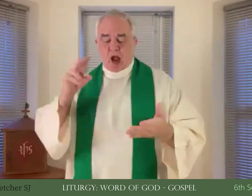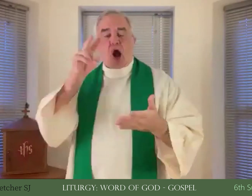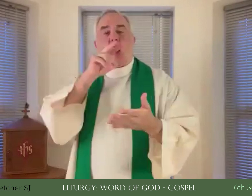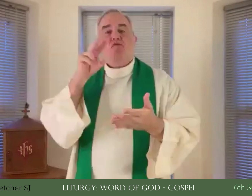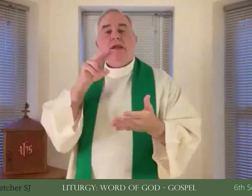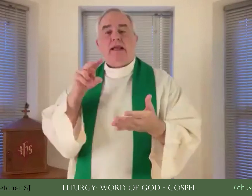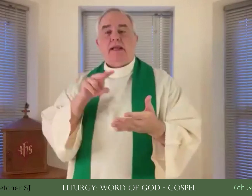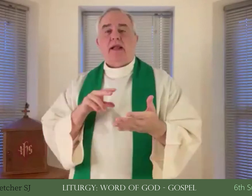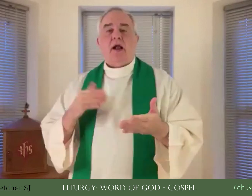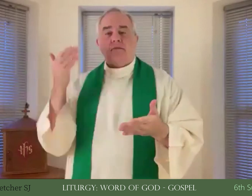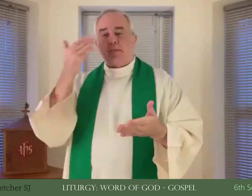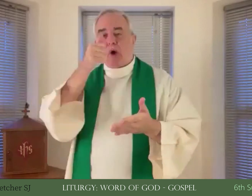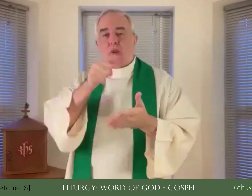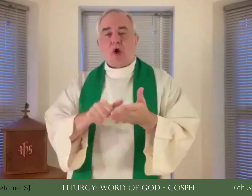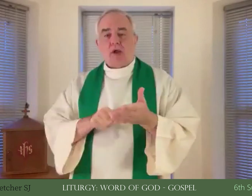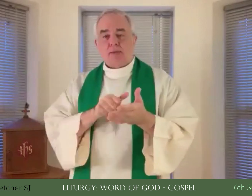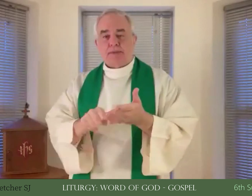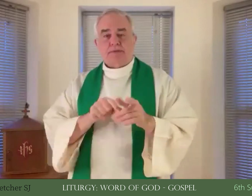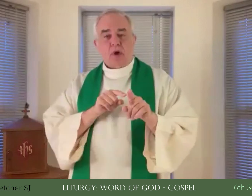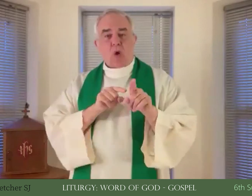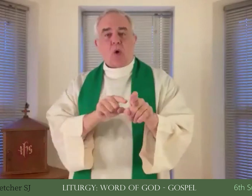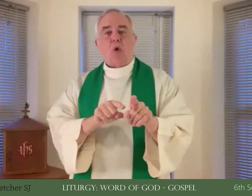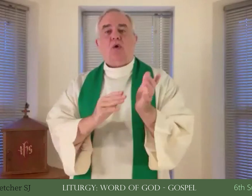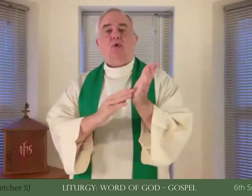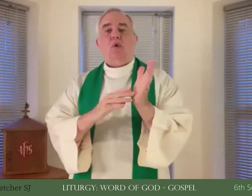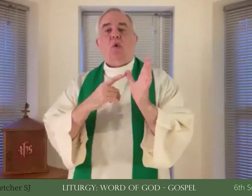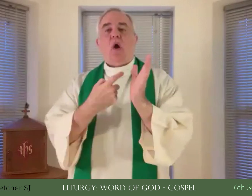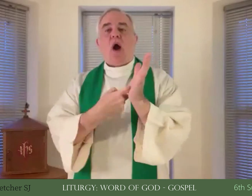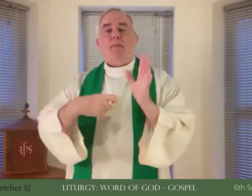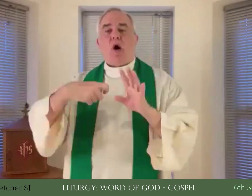A reading from the Holy Gospel according to Mark.